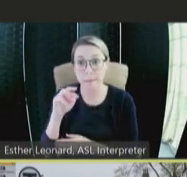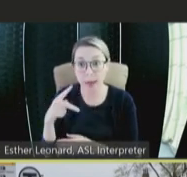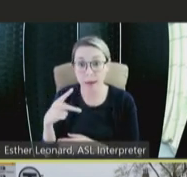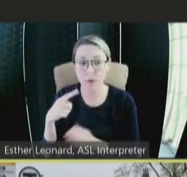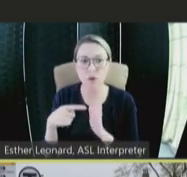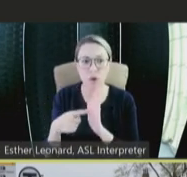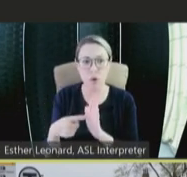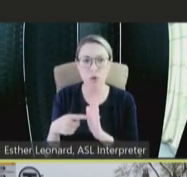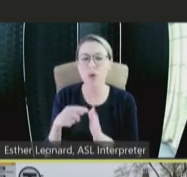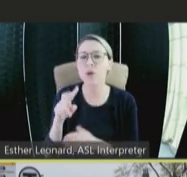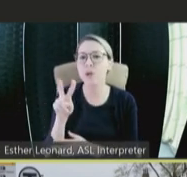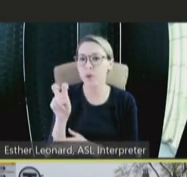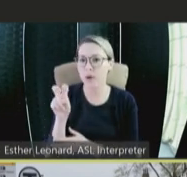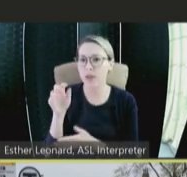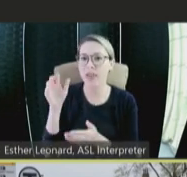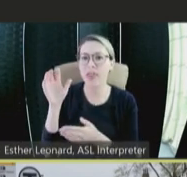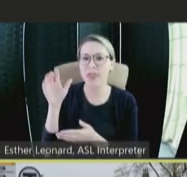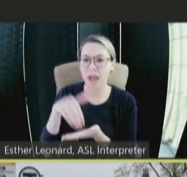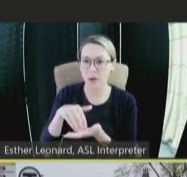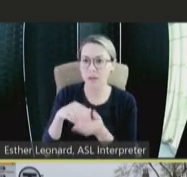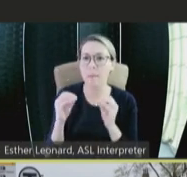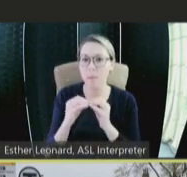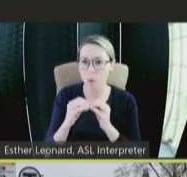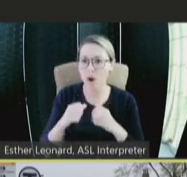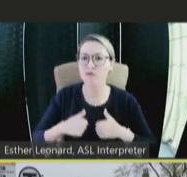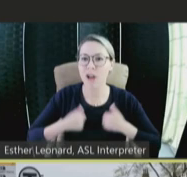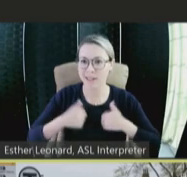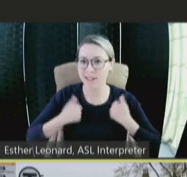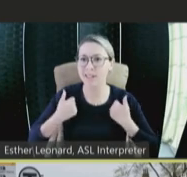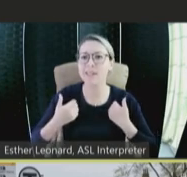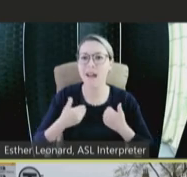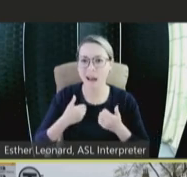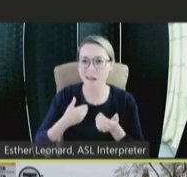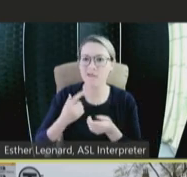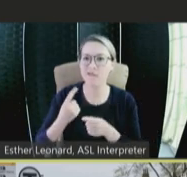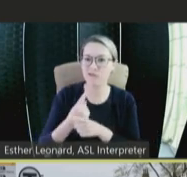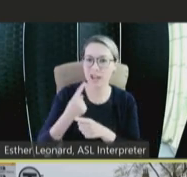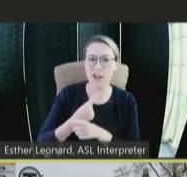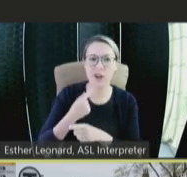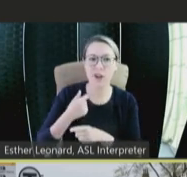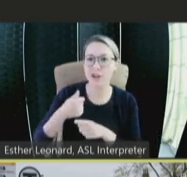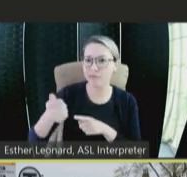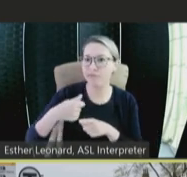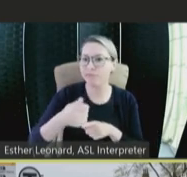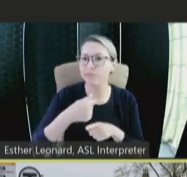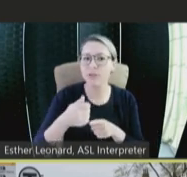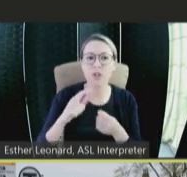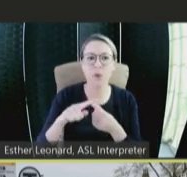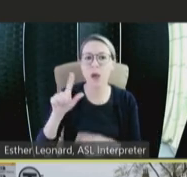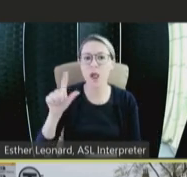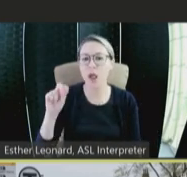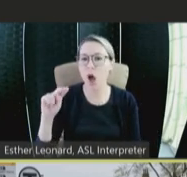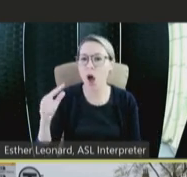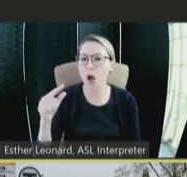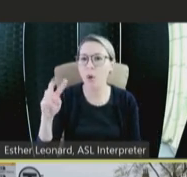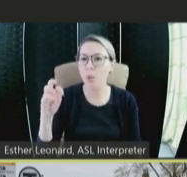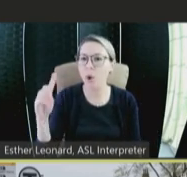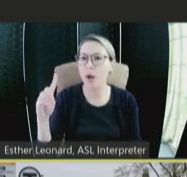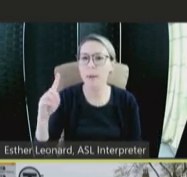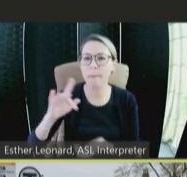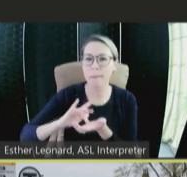more residents would gain access to frequent service to the Longwood Medical Area, where, as folks know, a lot of hospitals are located.